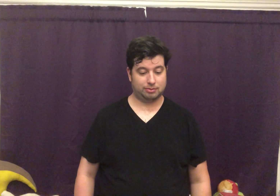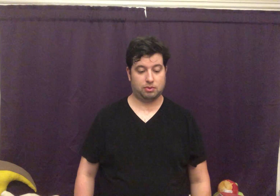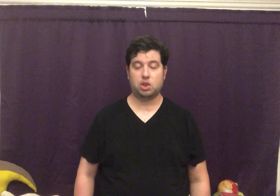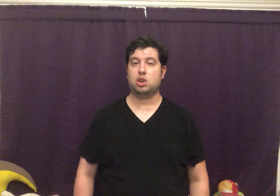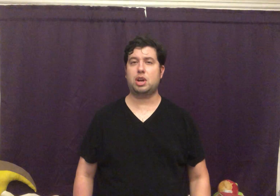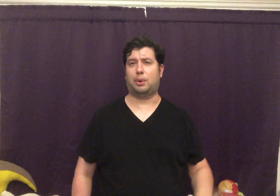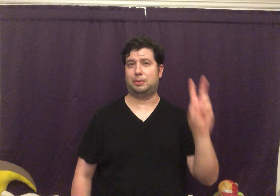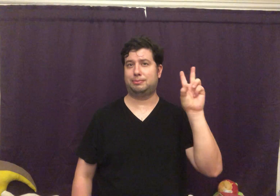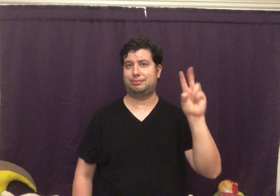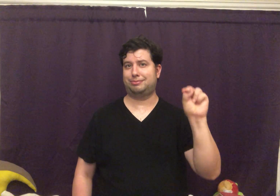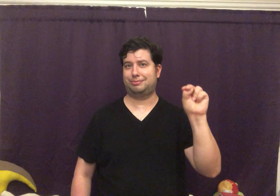No.